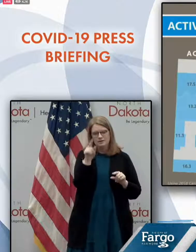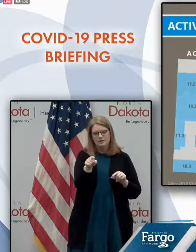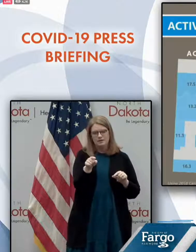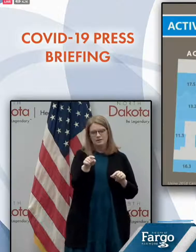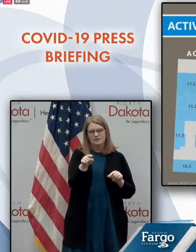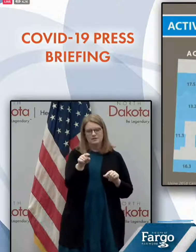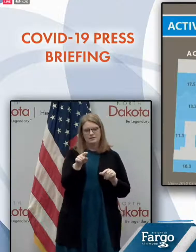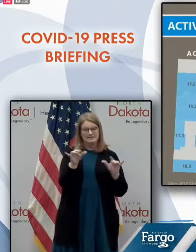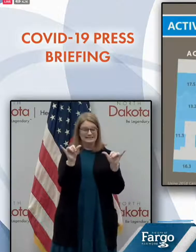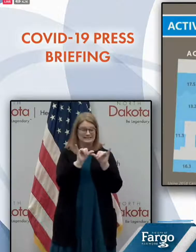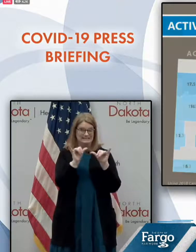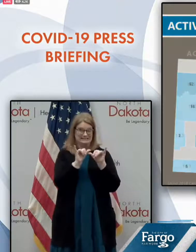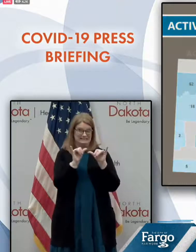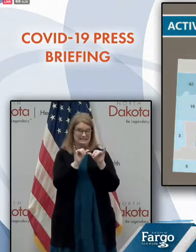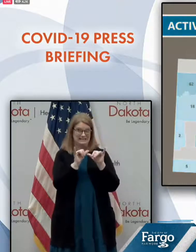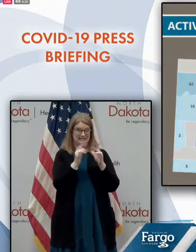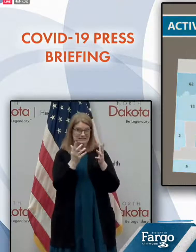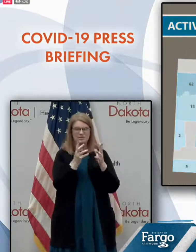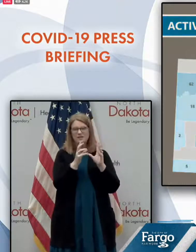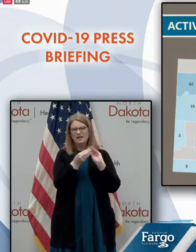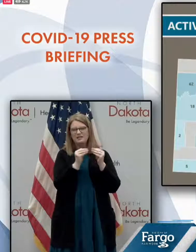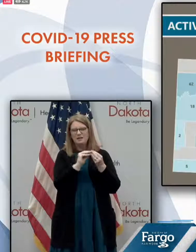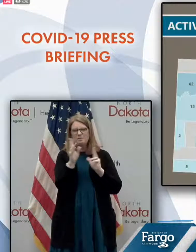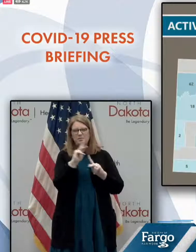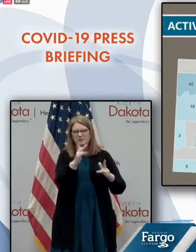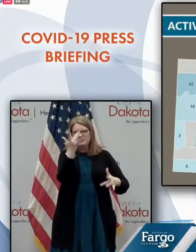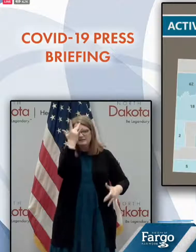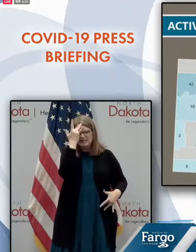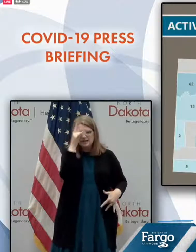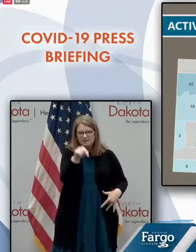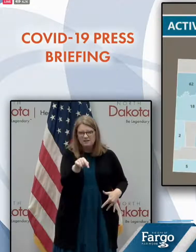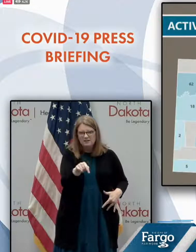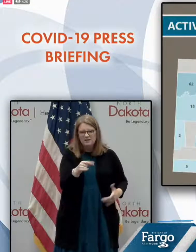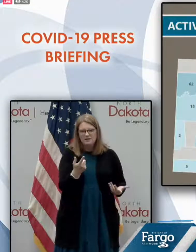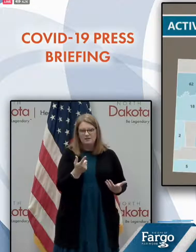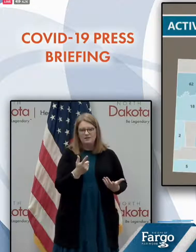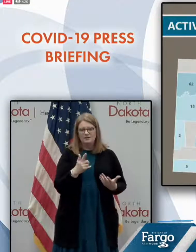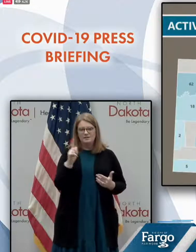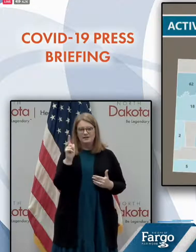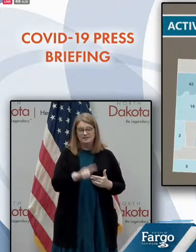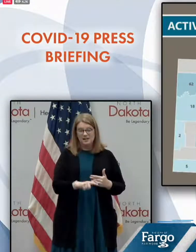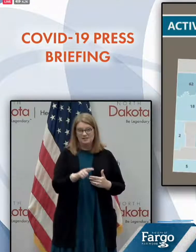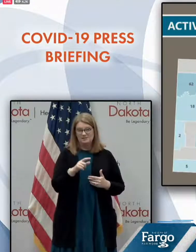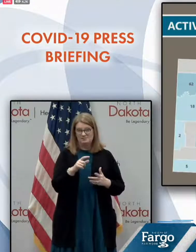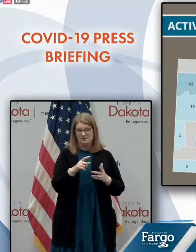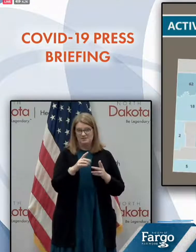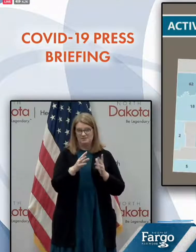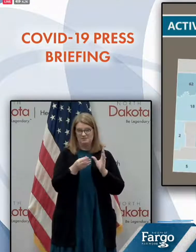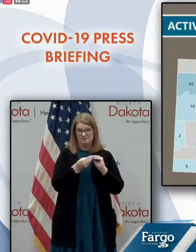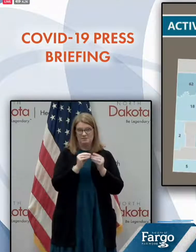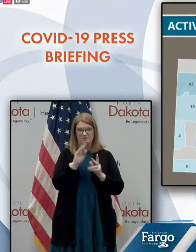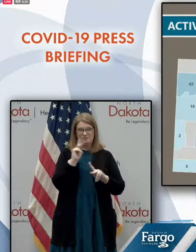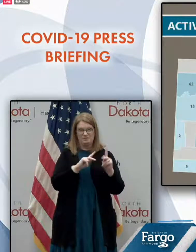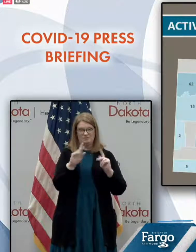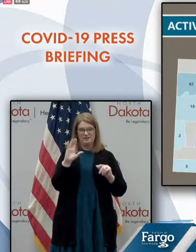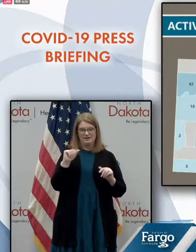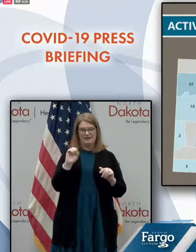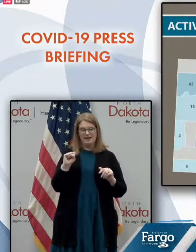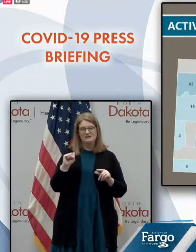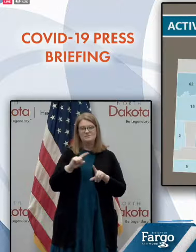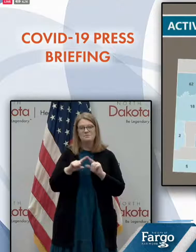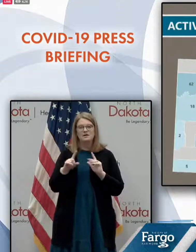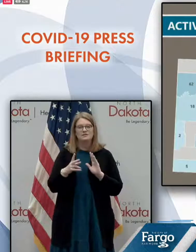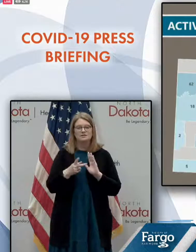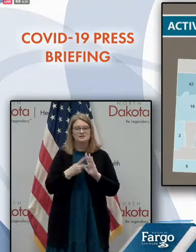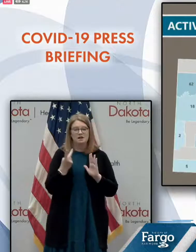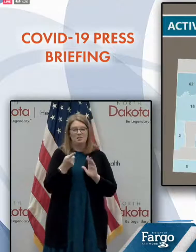the size of the number of cases in Burley County, which has got less population than Cass, but almost double the number of